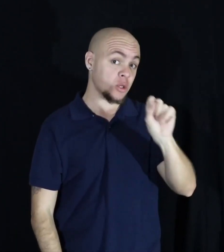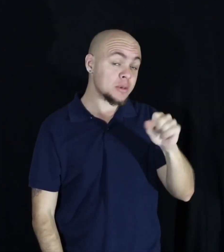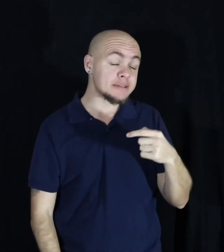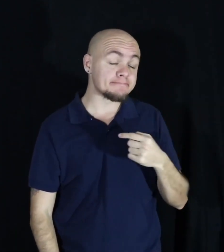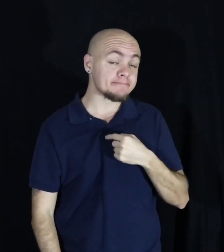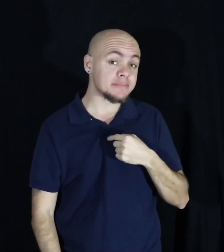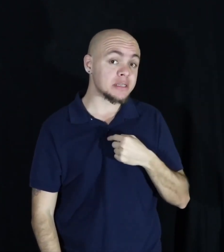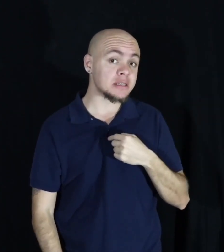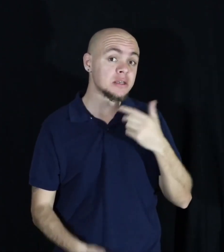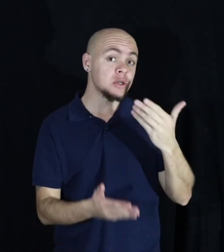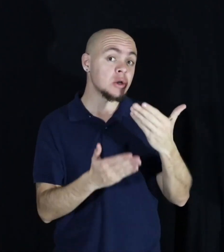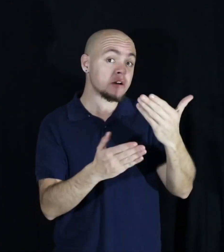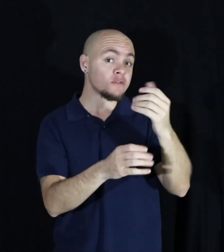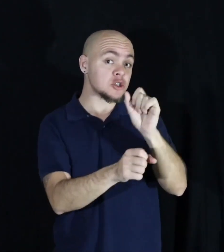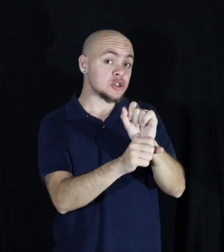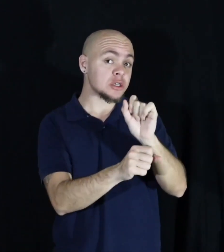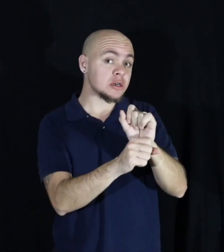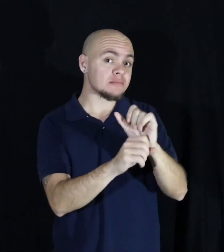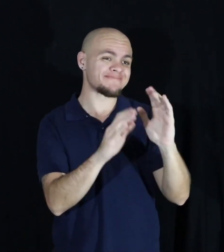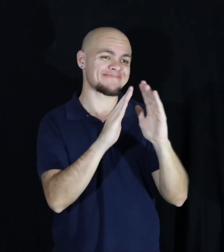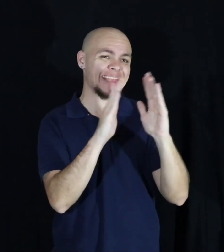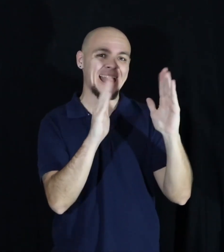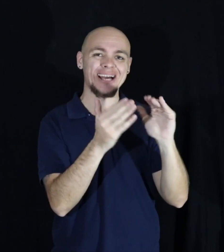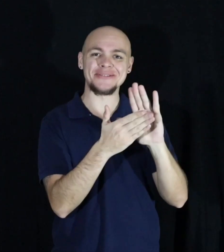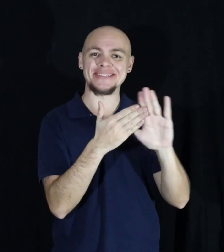I was offered a job in housekeeping.